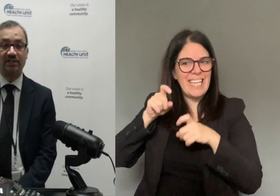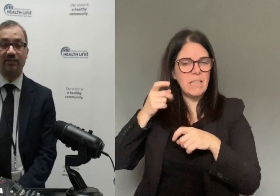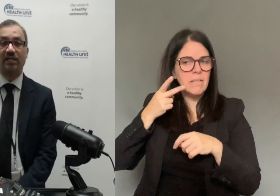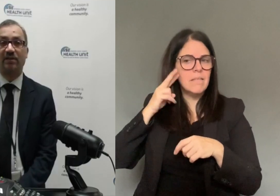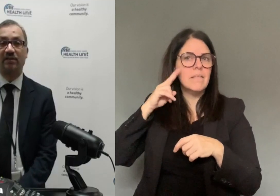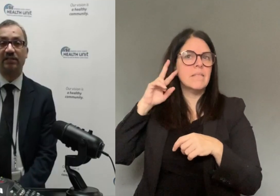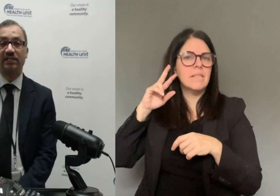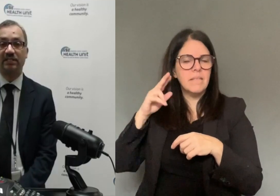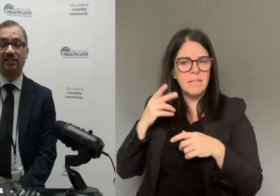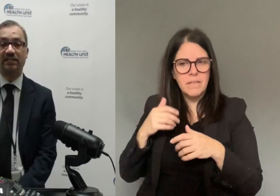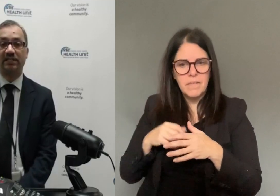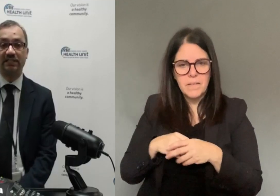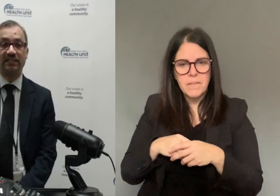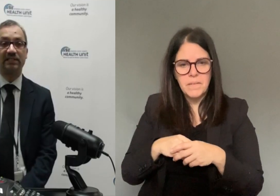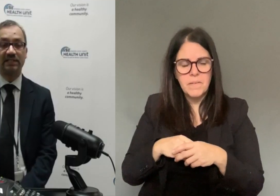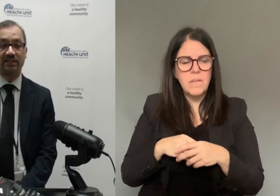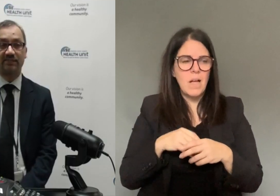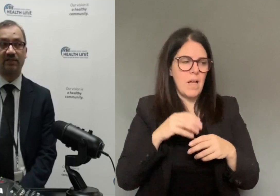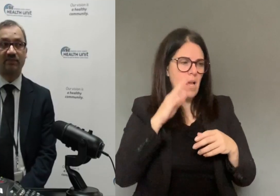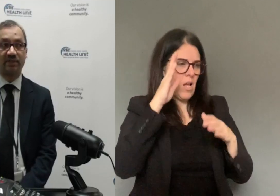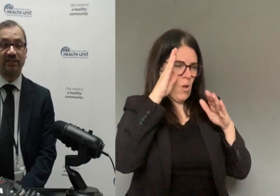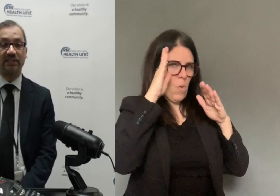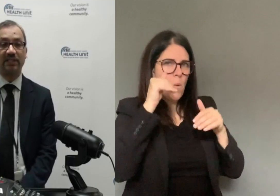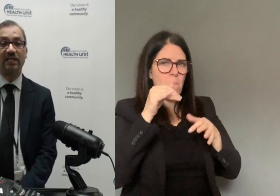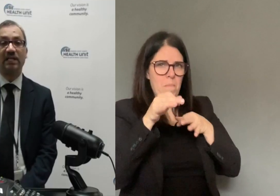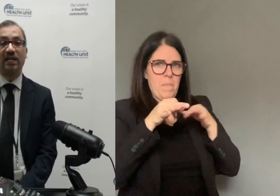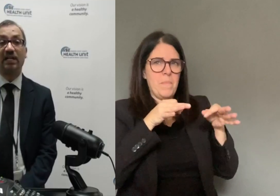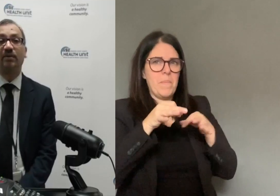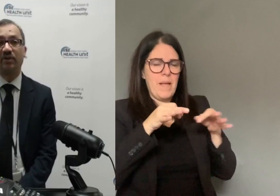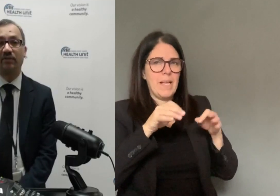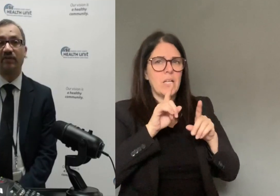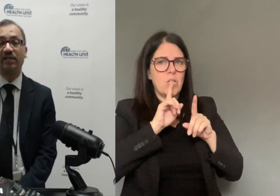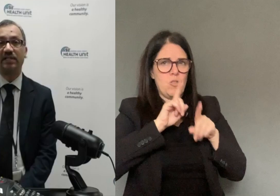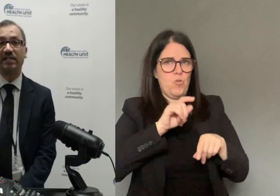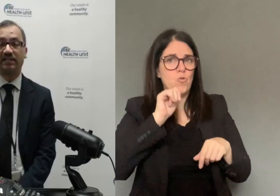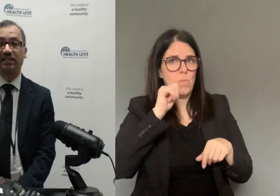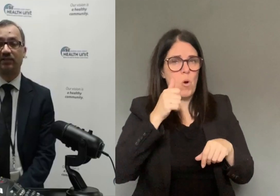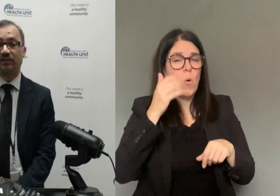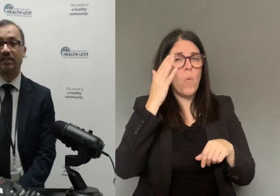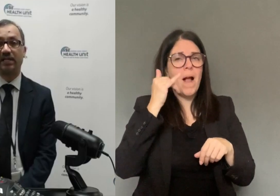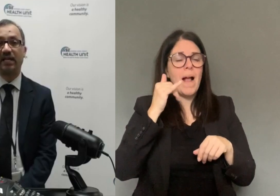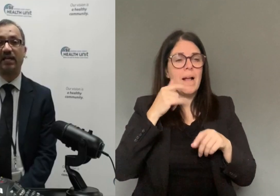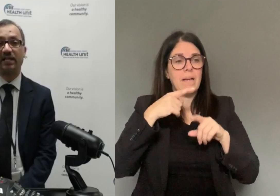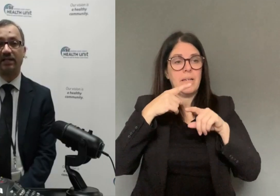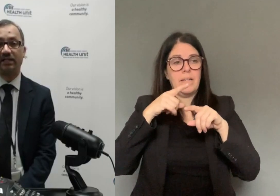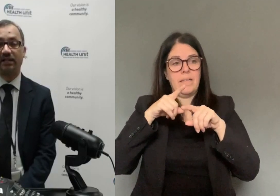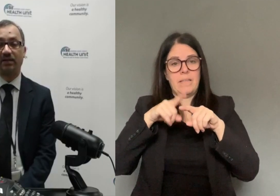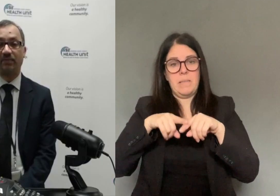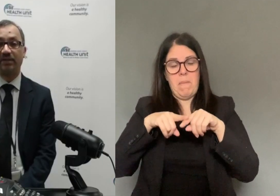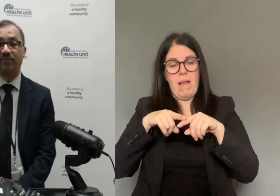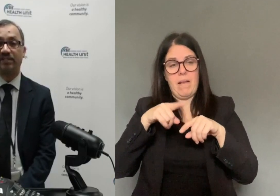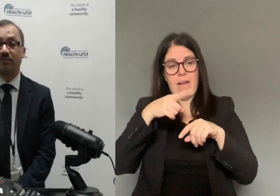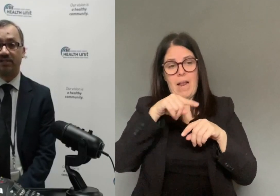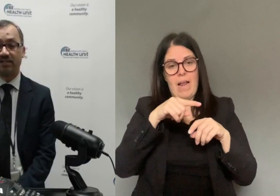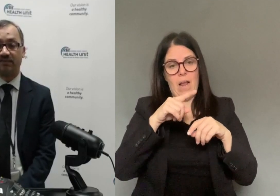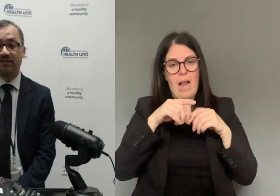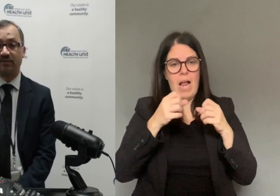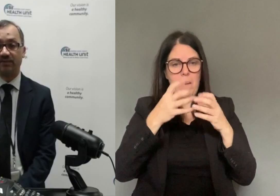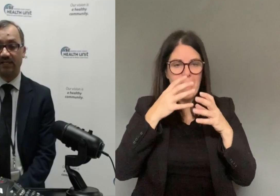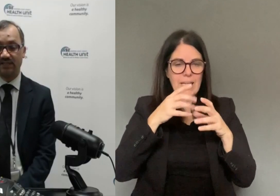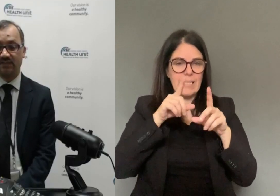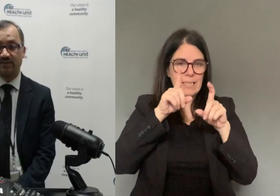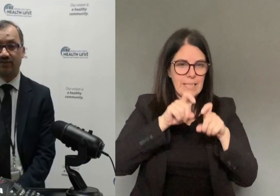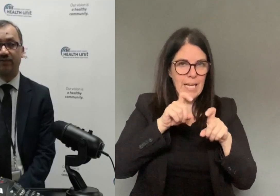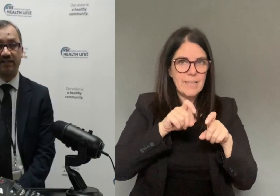are doing all these details in terms of what the number of testings looks like and the percent positivity of